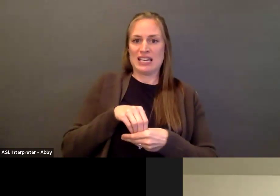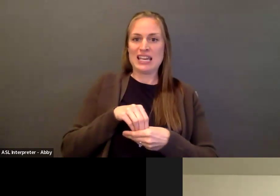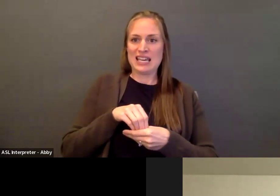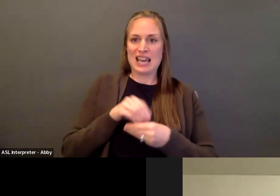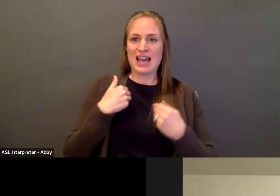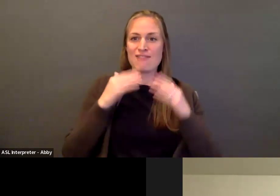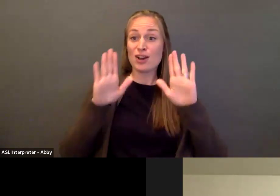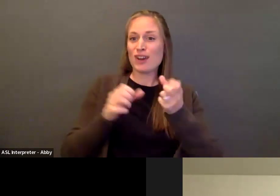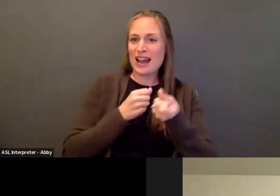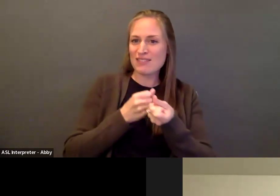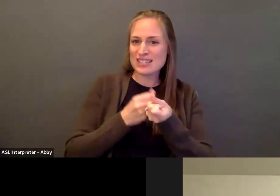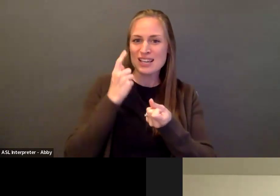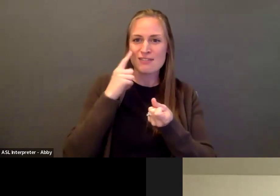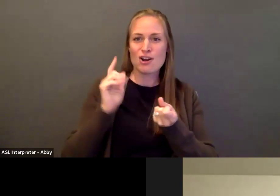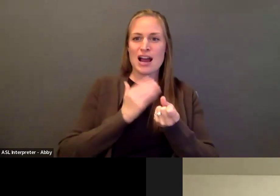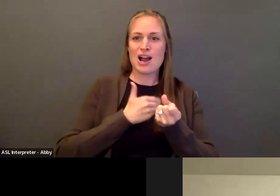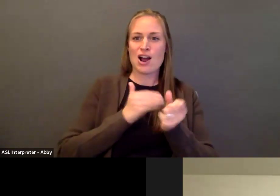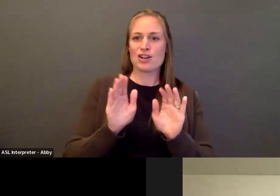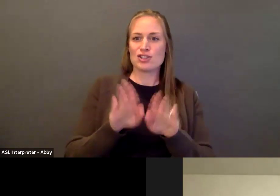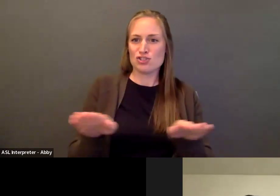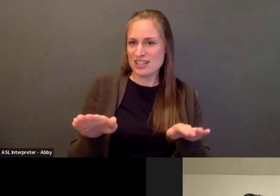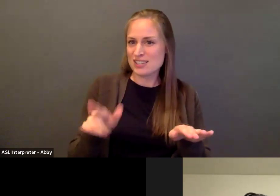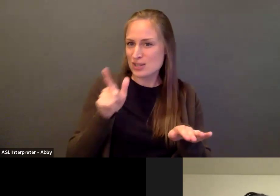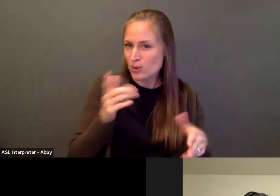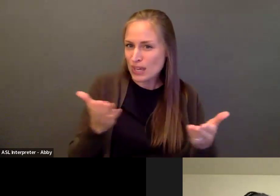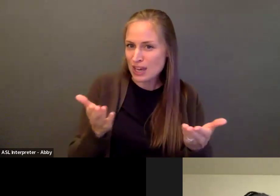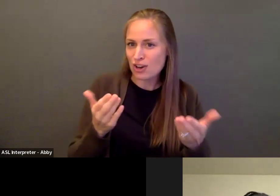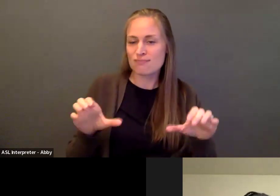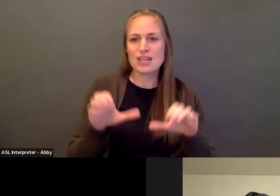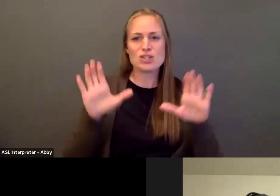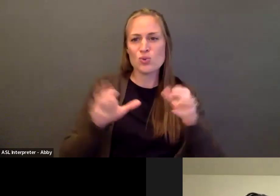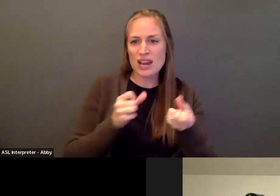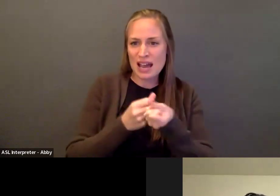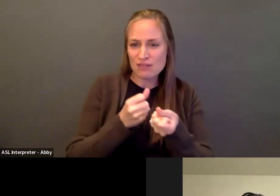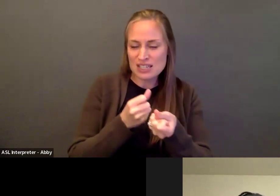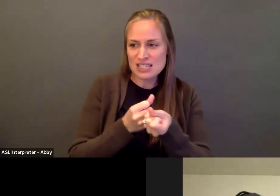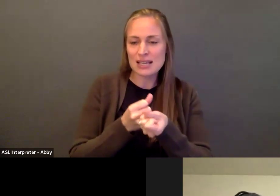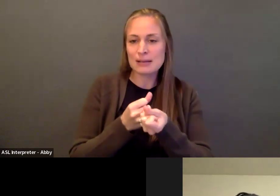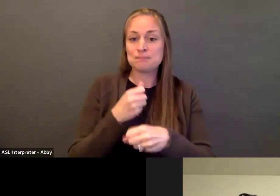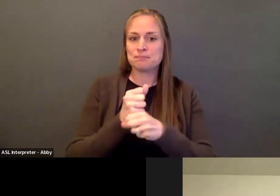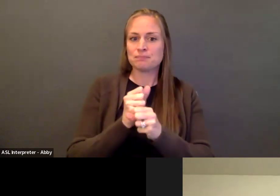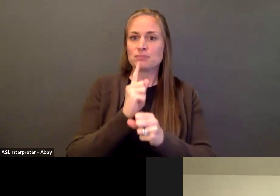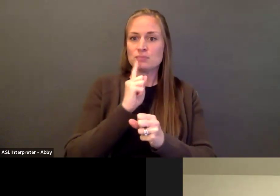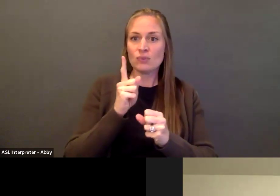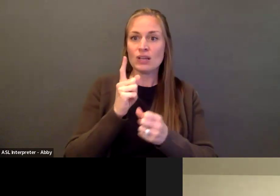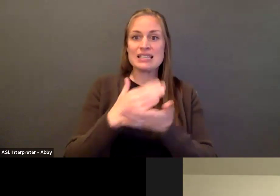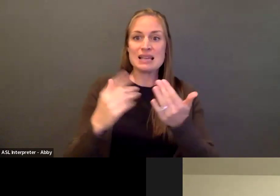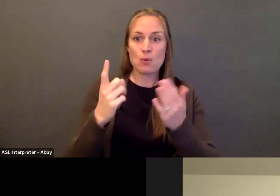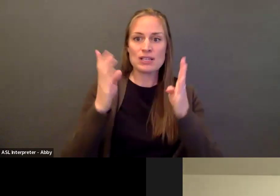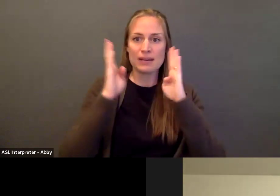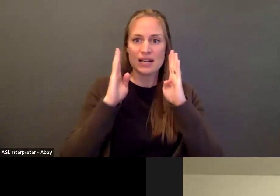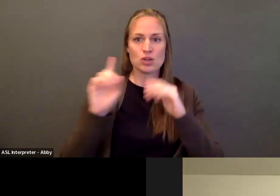by the way, our colleagues here that do great advocacy, making sure that somebody's paying attention on where the gaps are